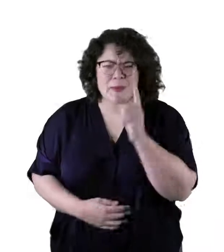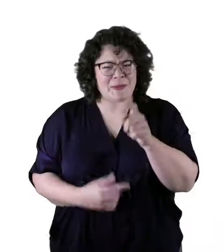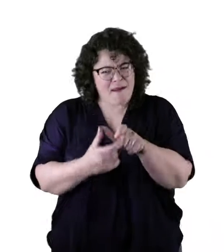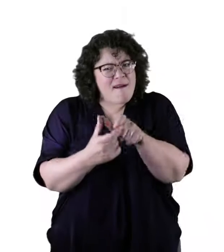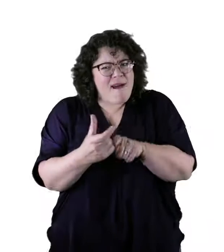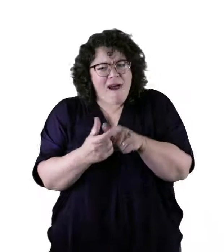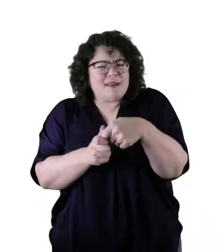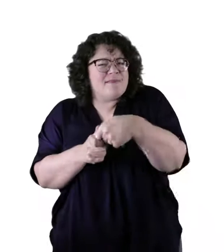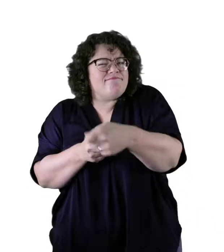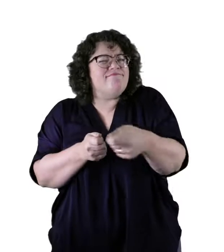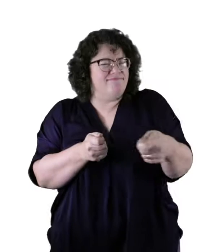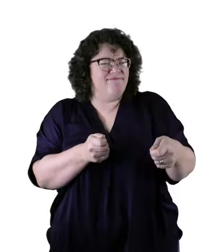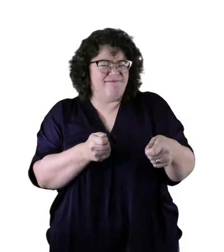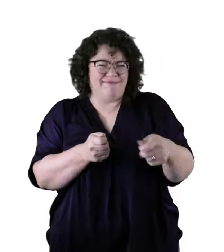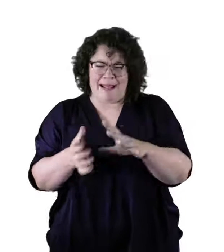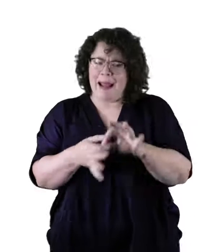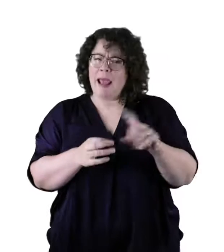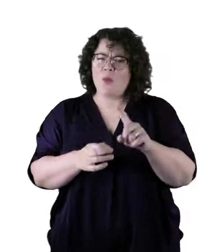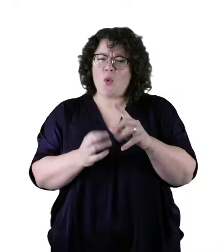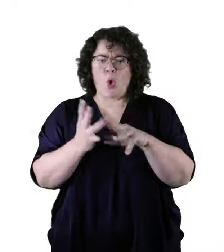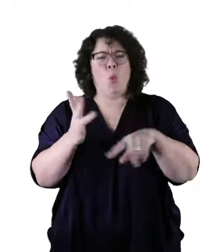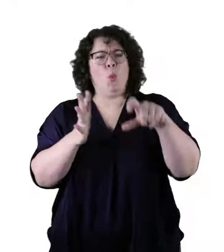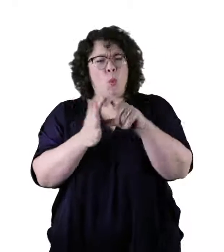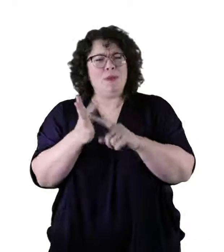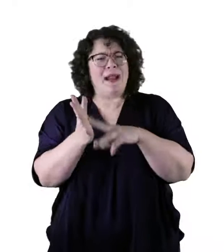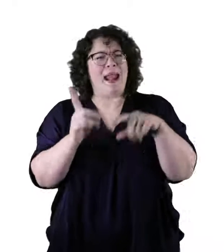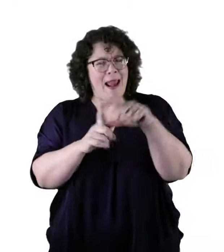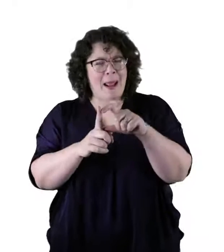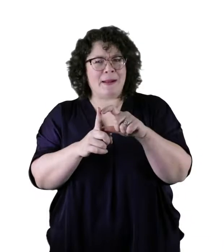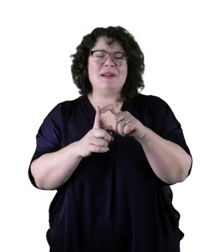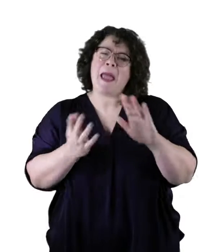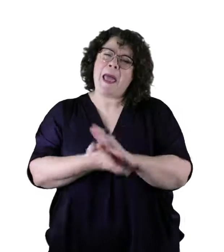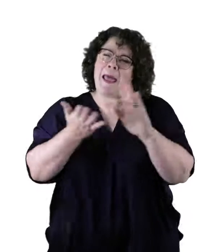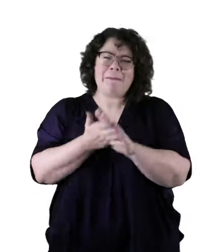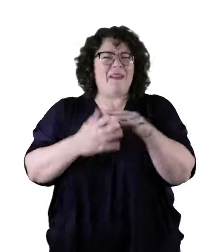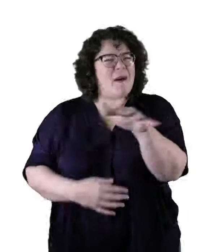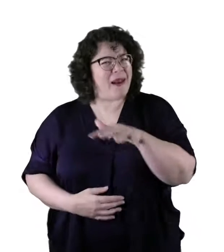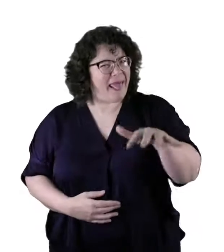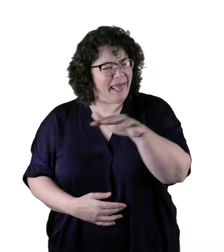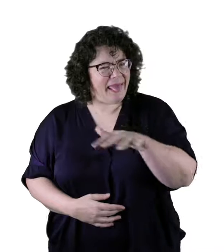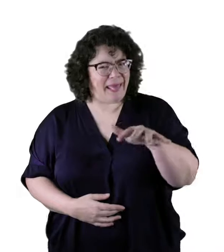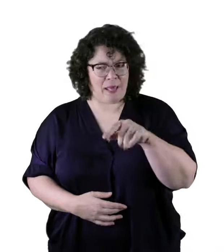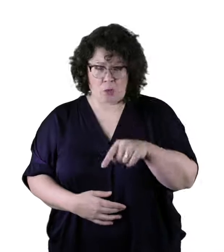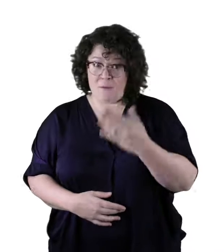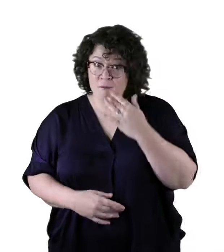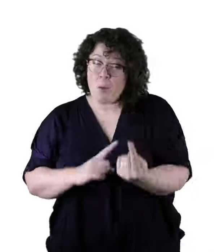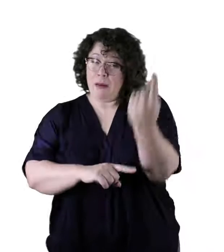Woodland Happy Families. This 1930s card game encouraged children to play together and